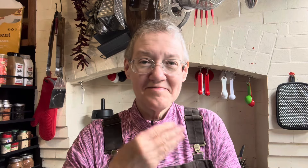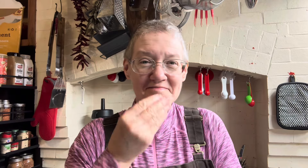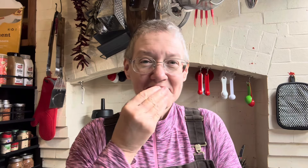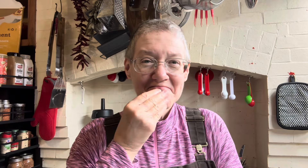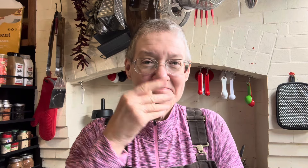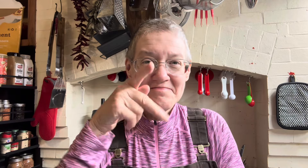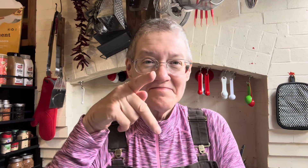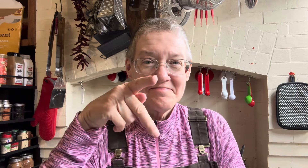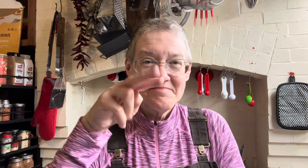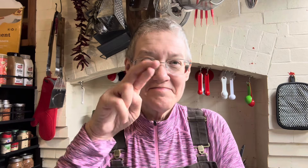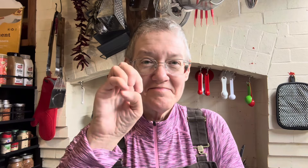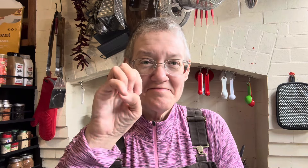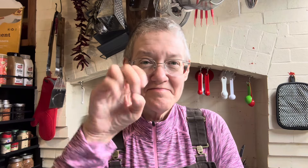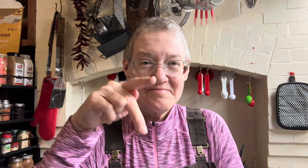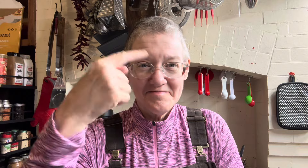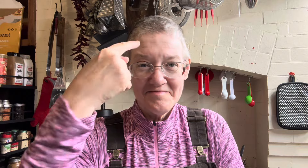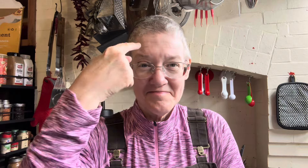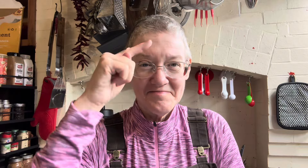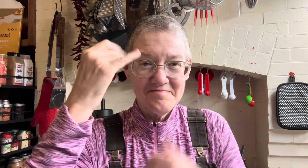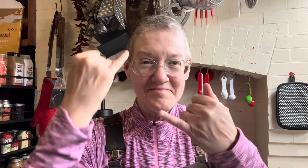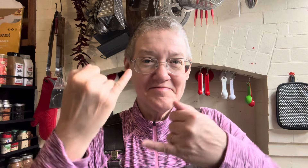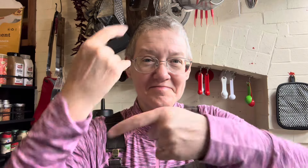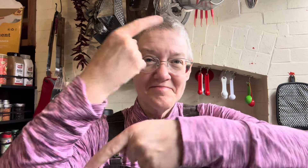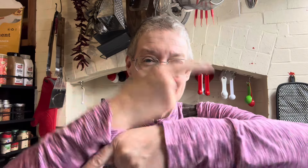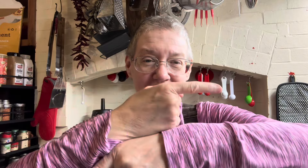And that's all my keto food prep for today.